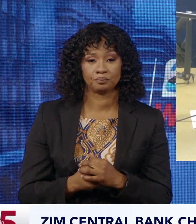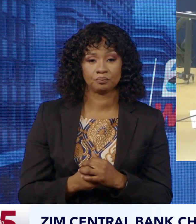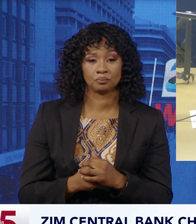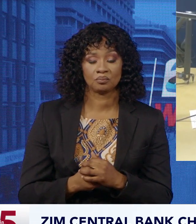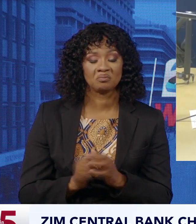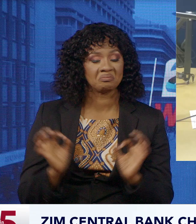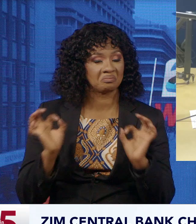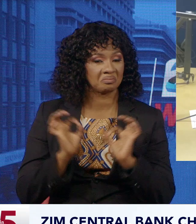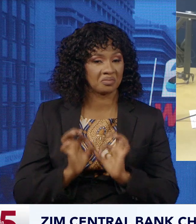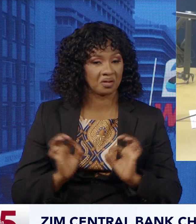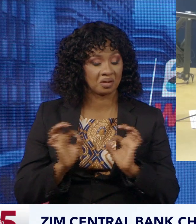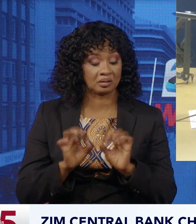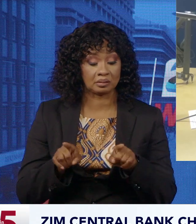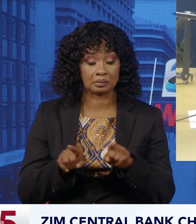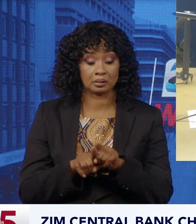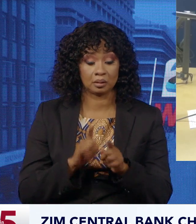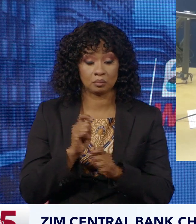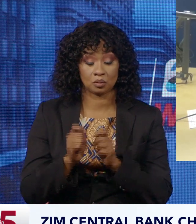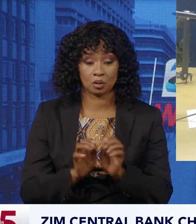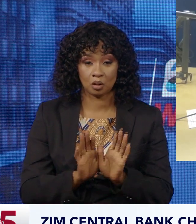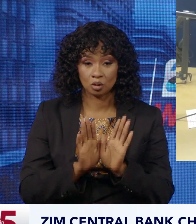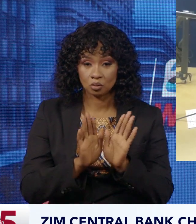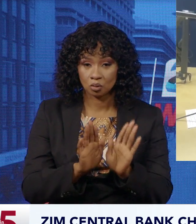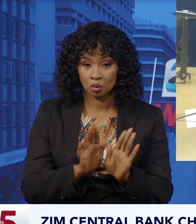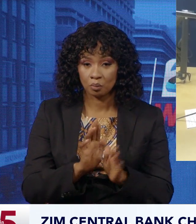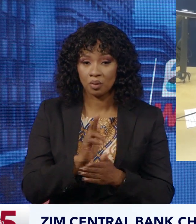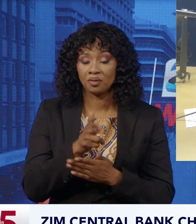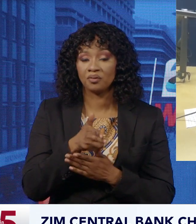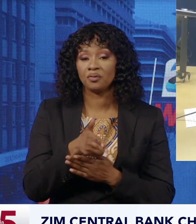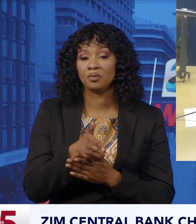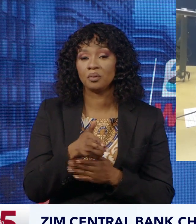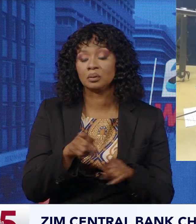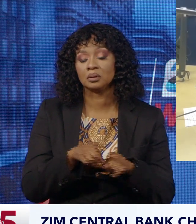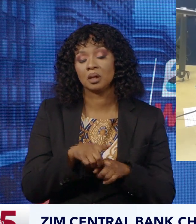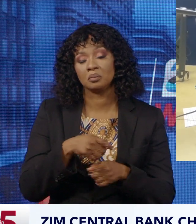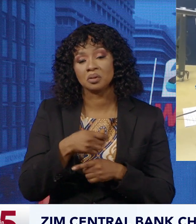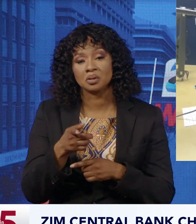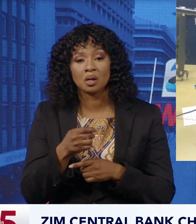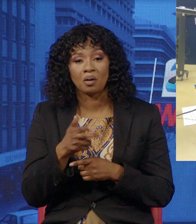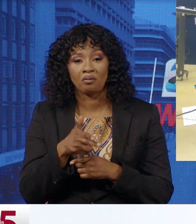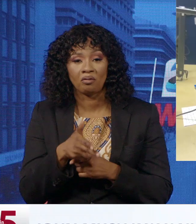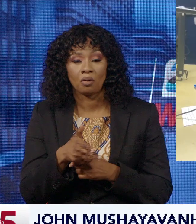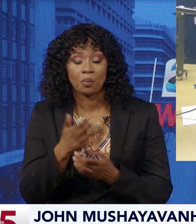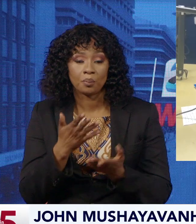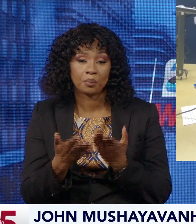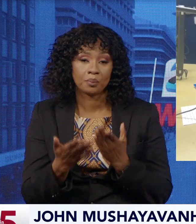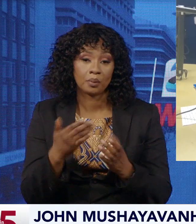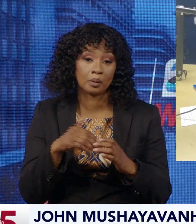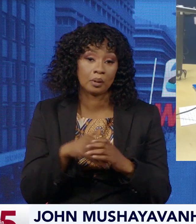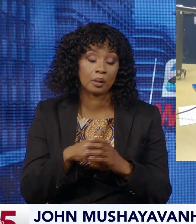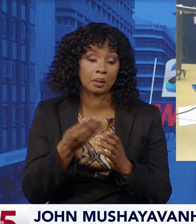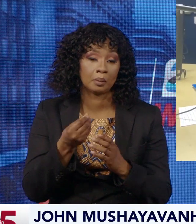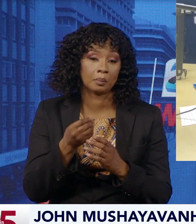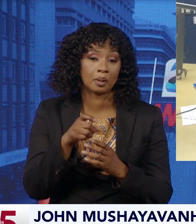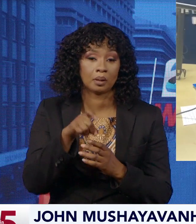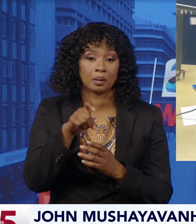There is nothing stopping a fuel dealer selling their fuel partly in ZiG and partly in